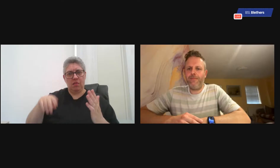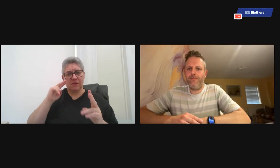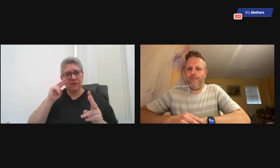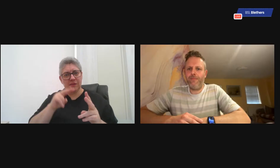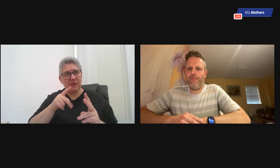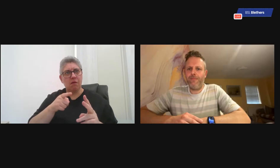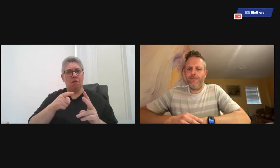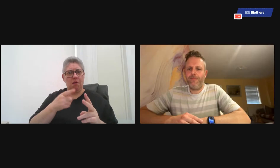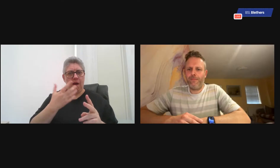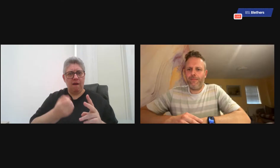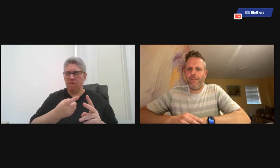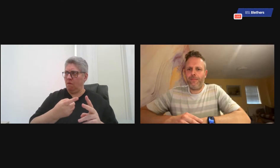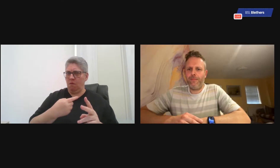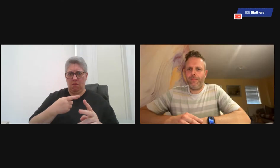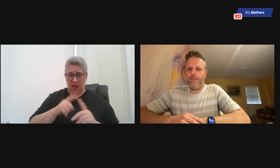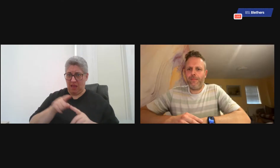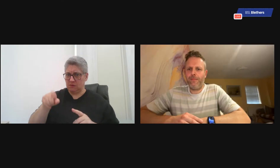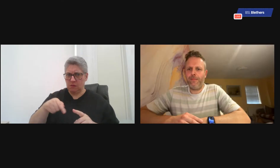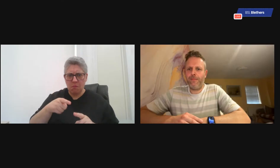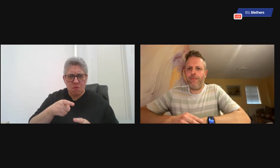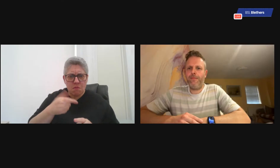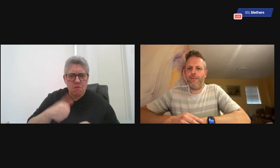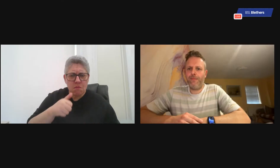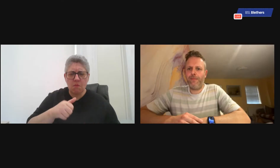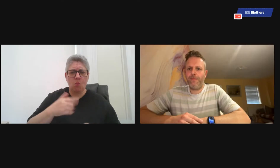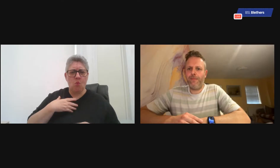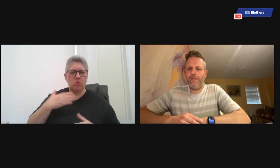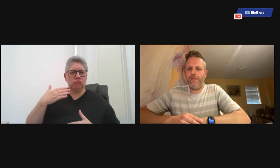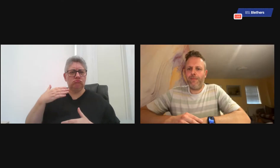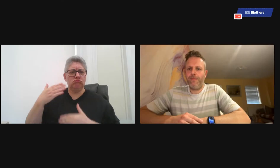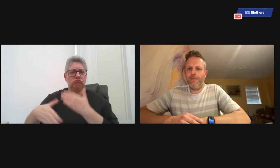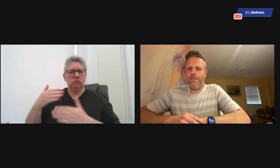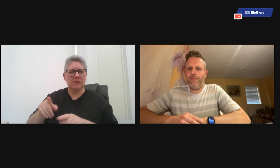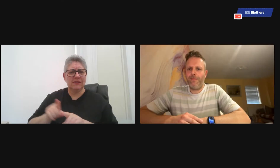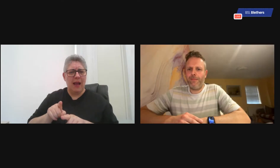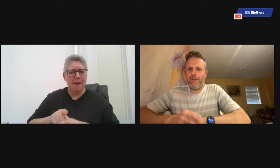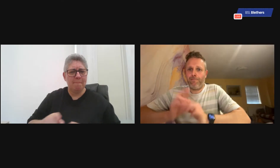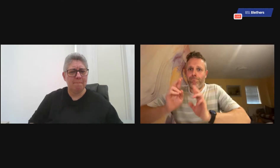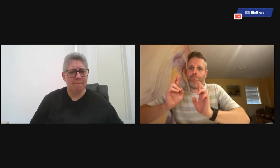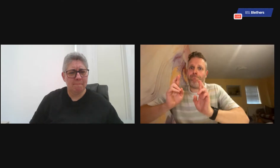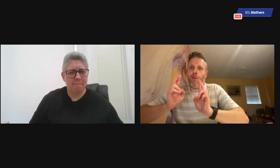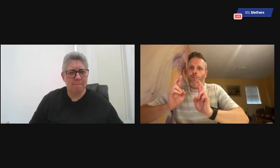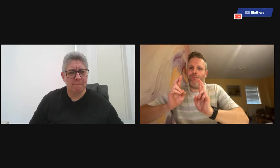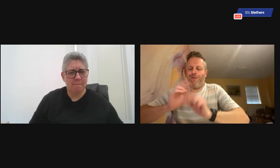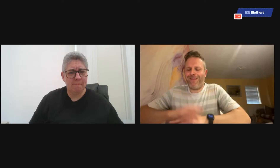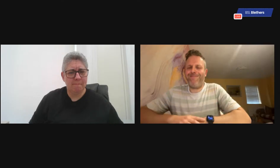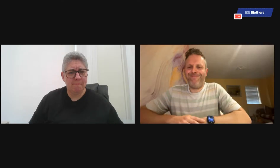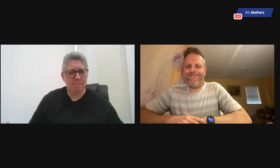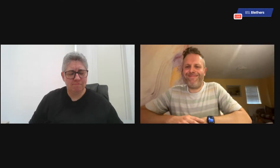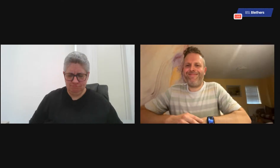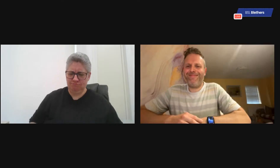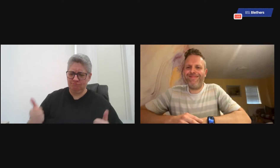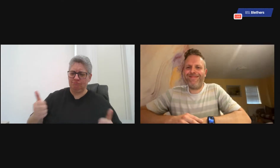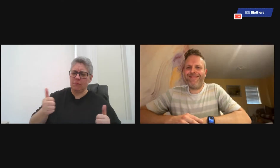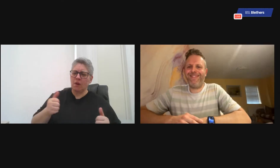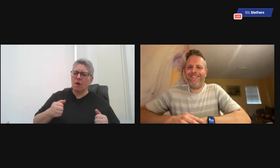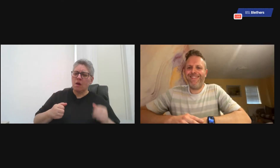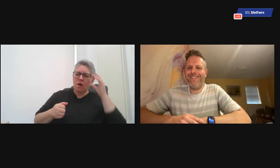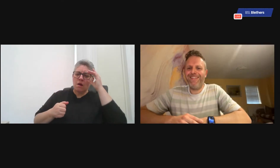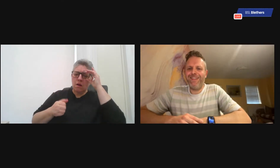Nathan, and it's great that you can be a role model for other deaf people who are perhaps thinking of taking this